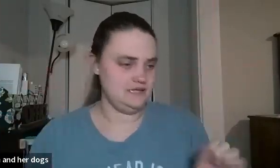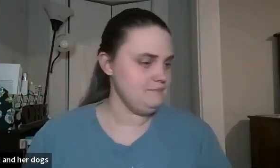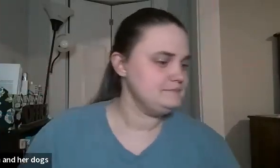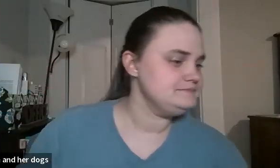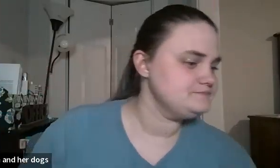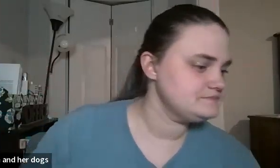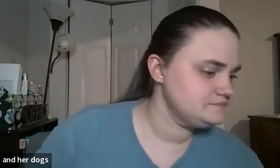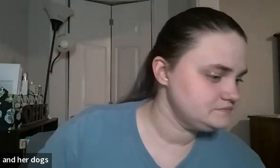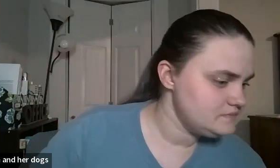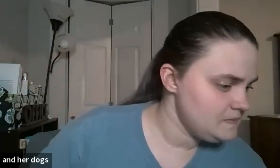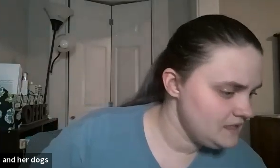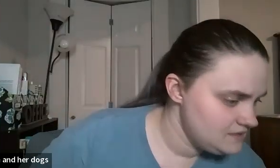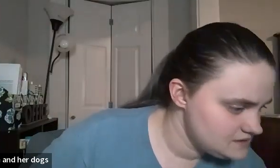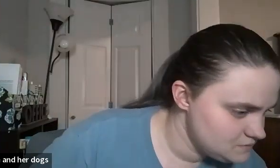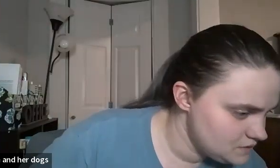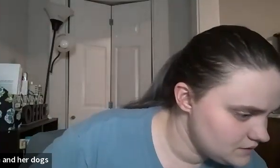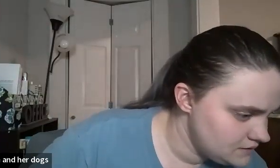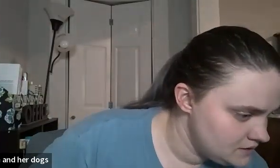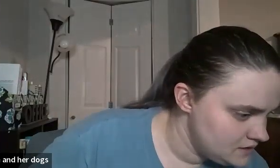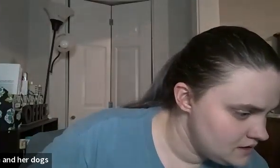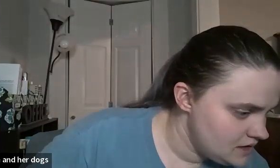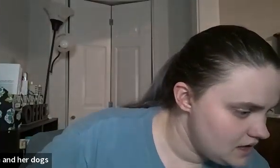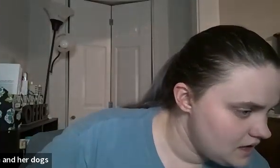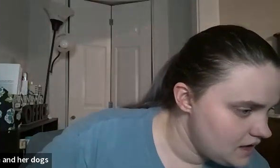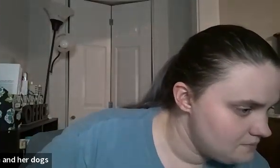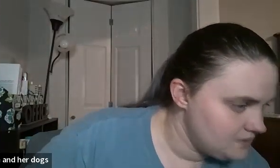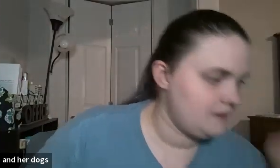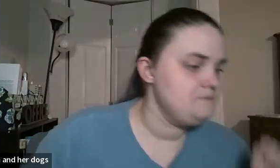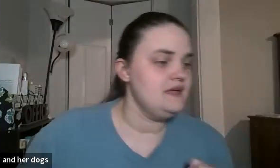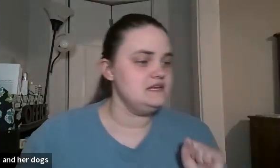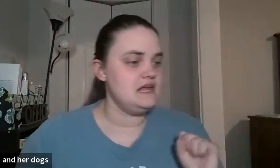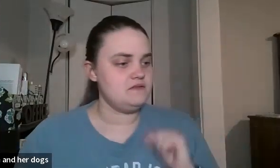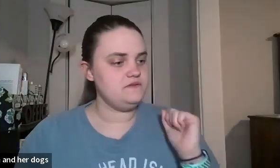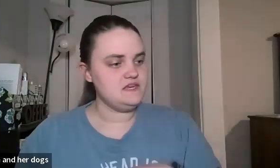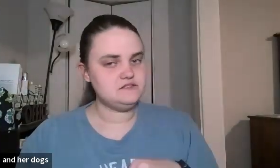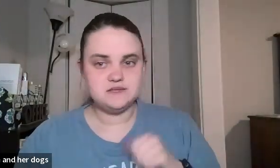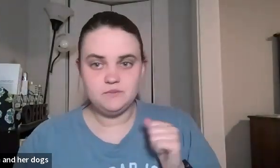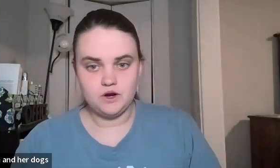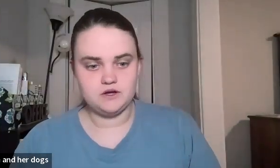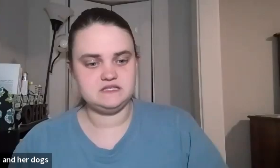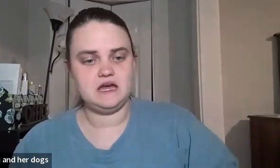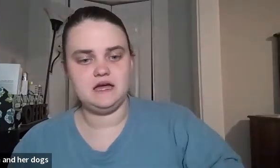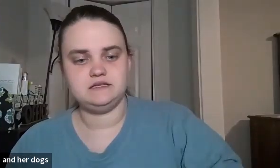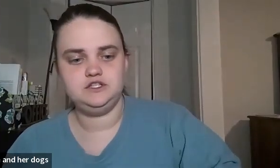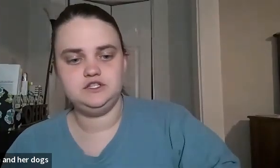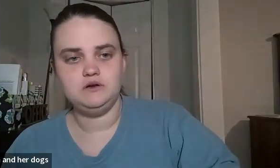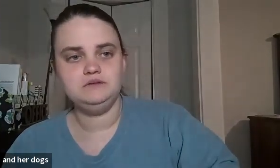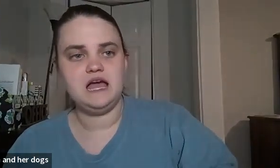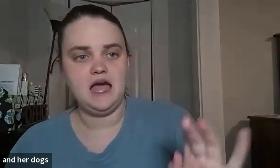Yep. Let's see, where are we? Okay. Now, these are some words that don't